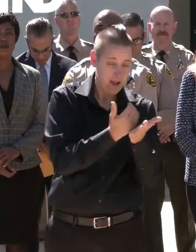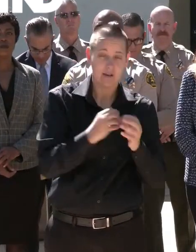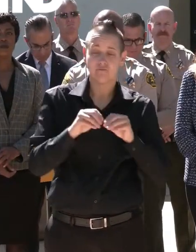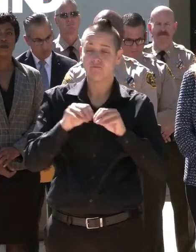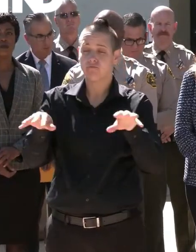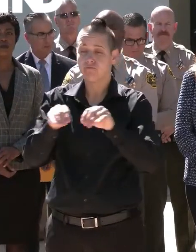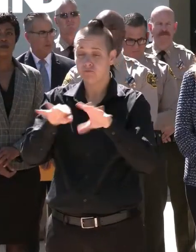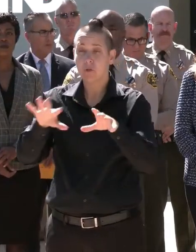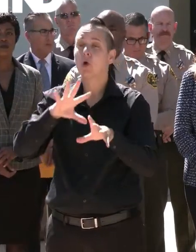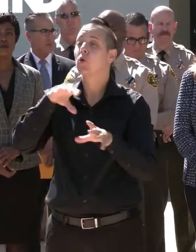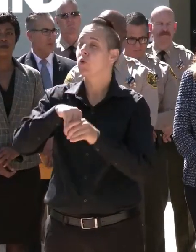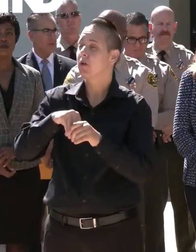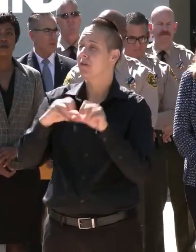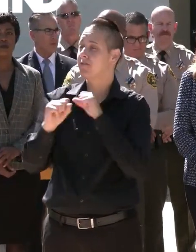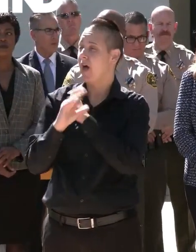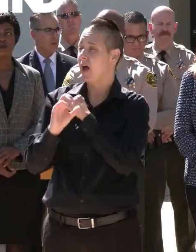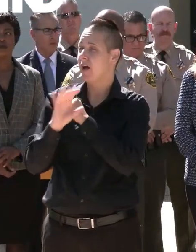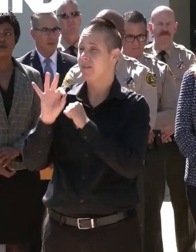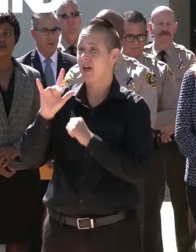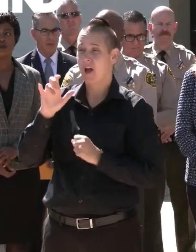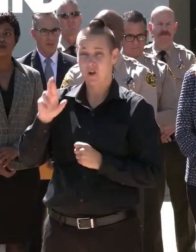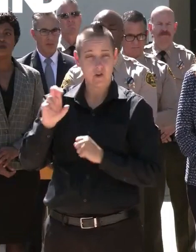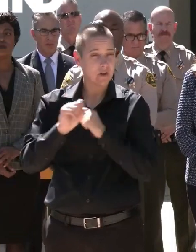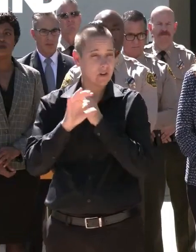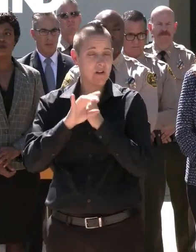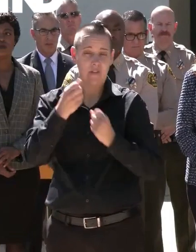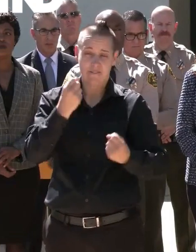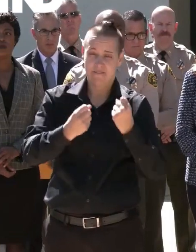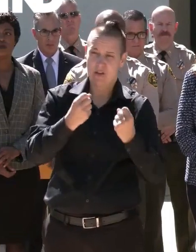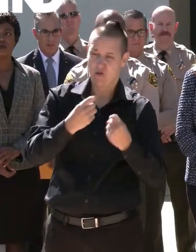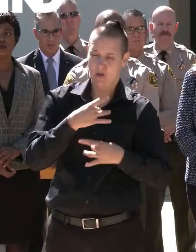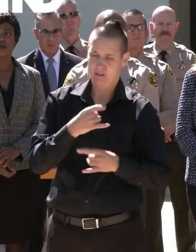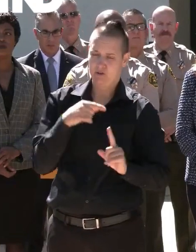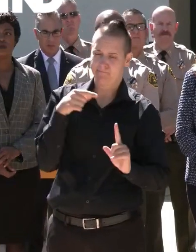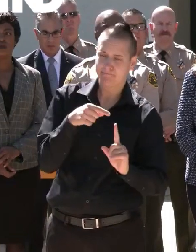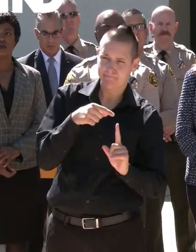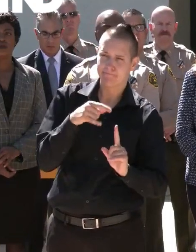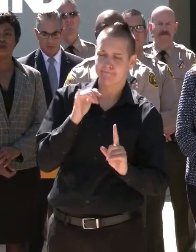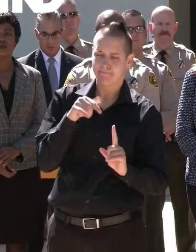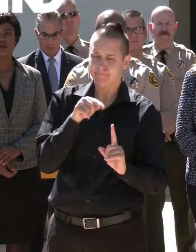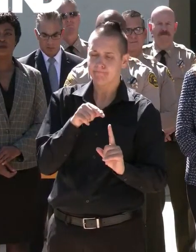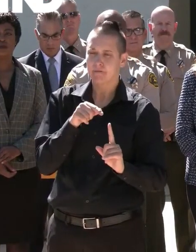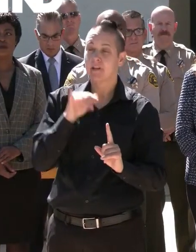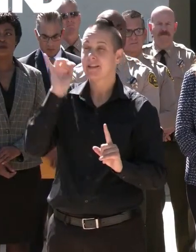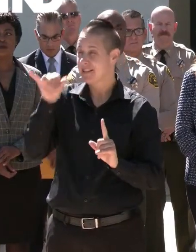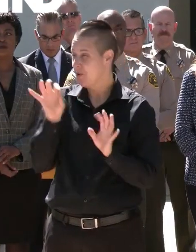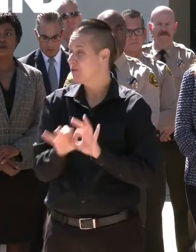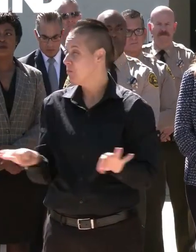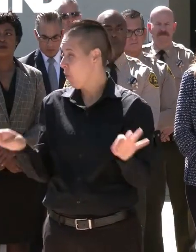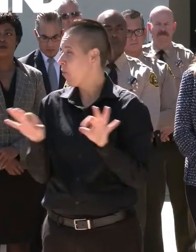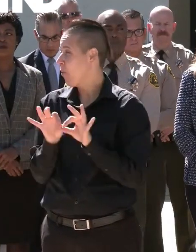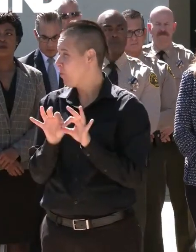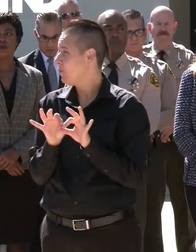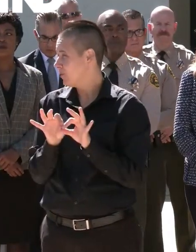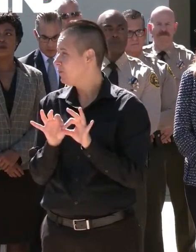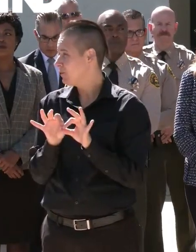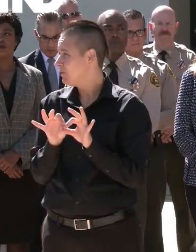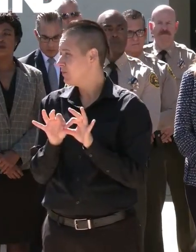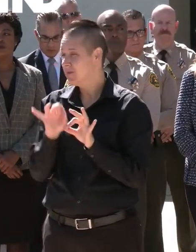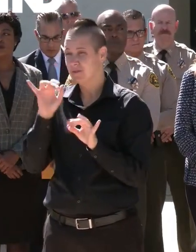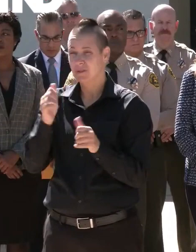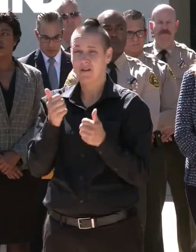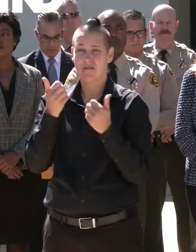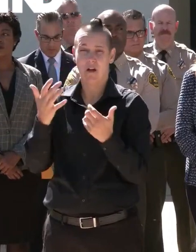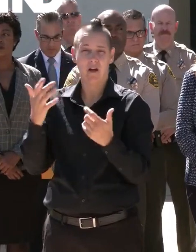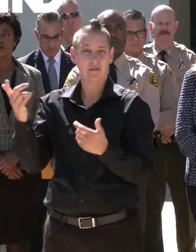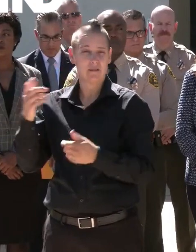out, including the flyer of the vehicle of interest, that was key at this point, leading